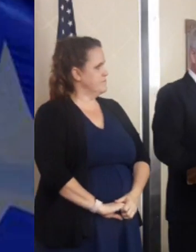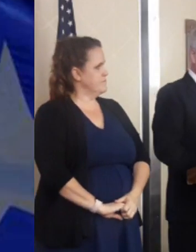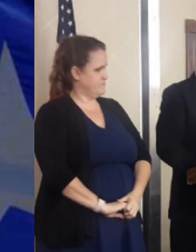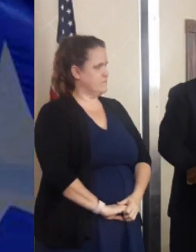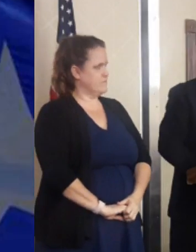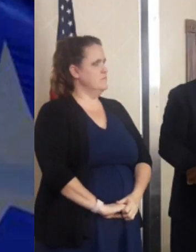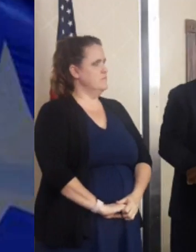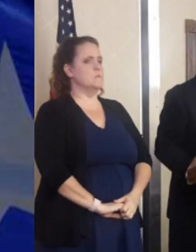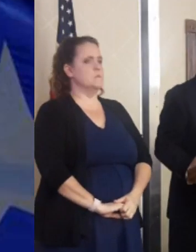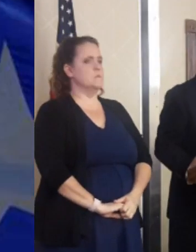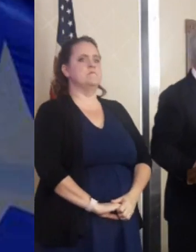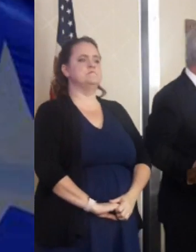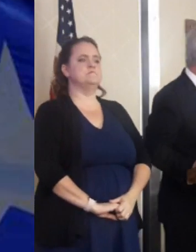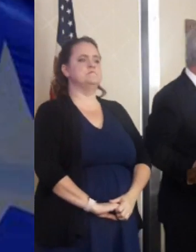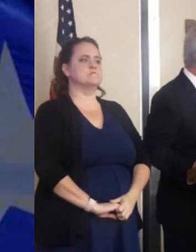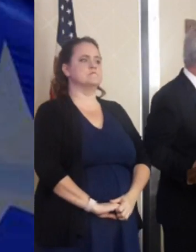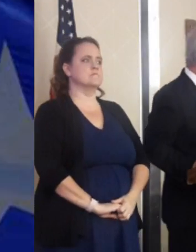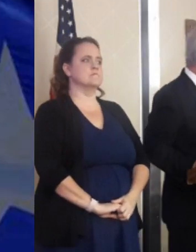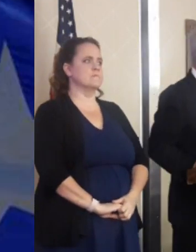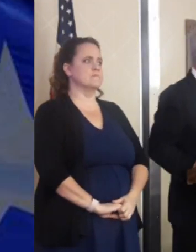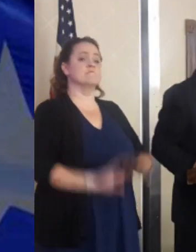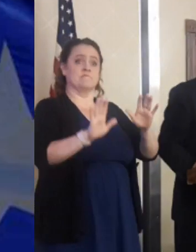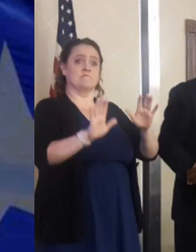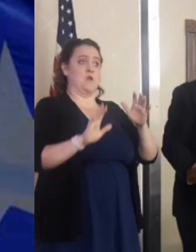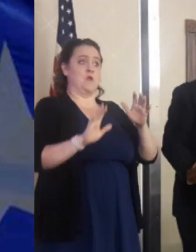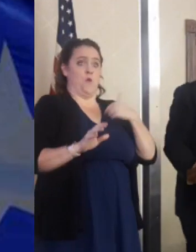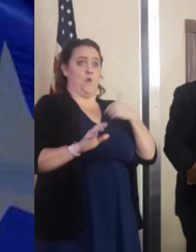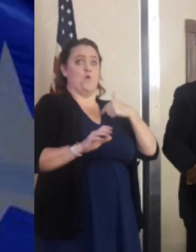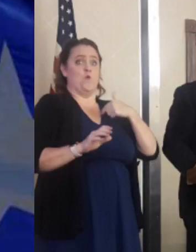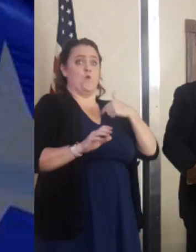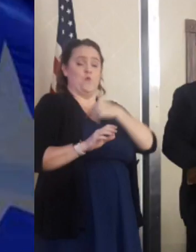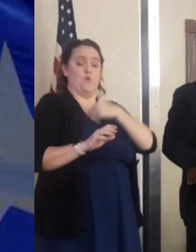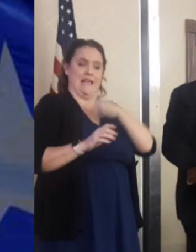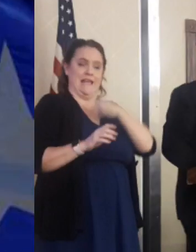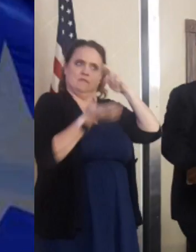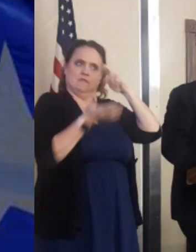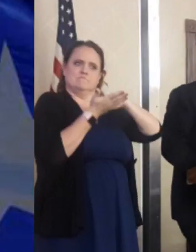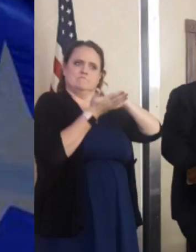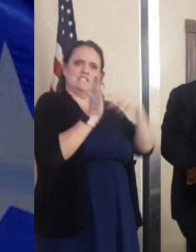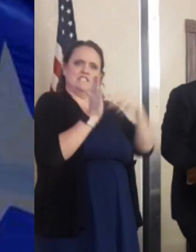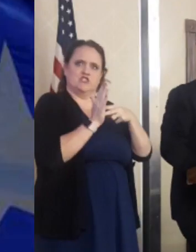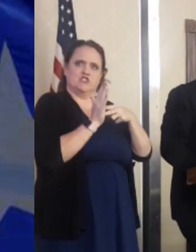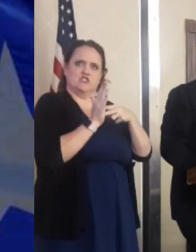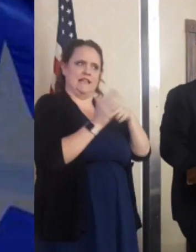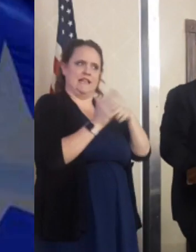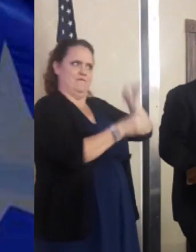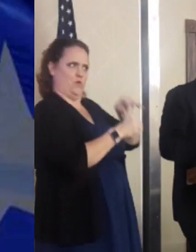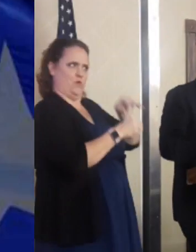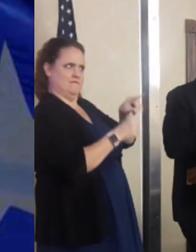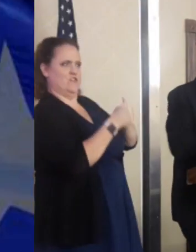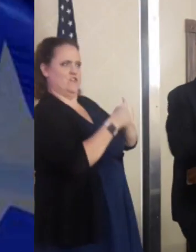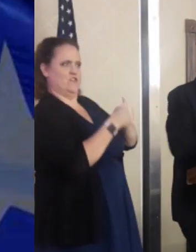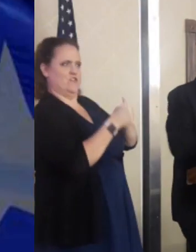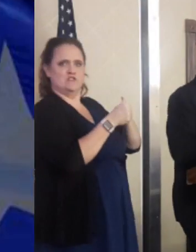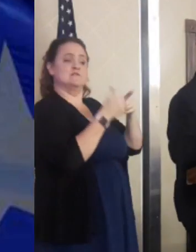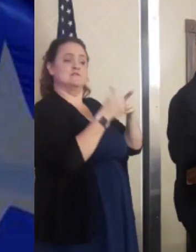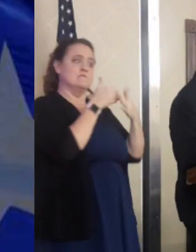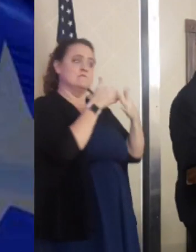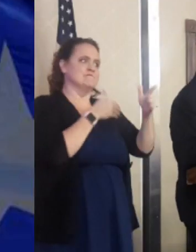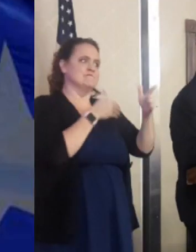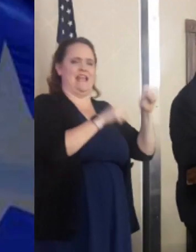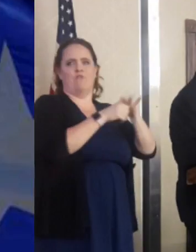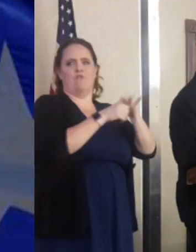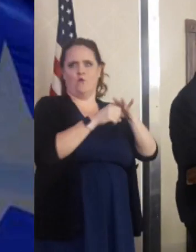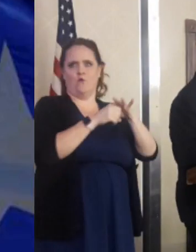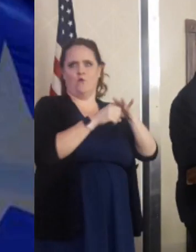Not coincidentally, we did that first, so then she can vote. The rest of us, You're here. yes, that affects the